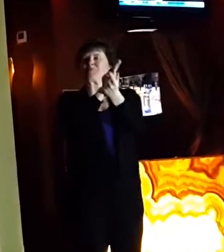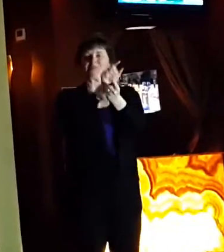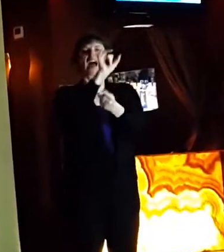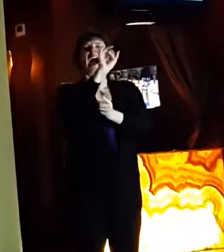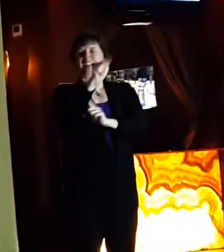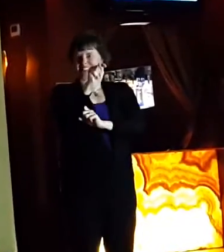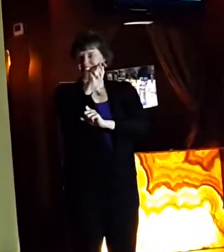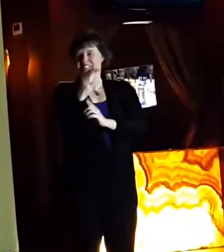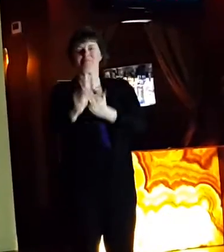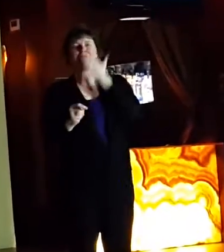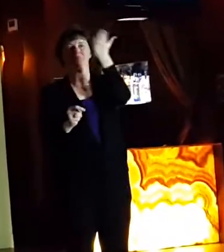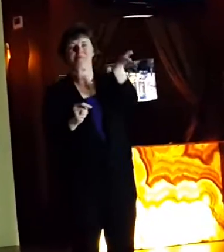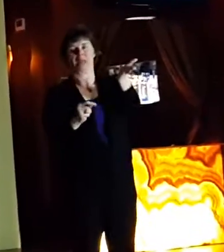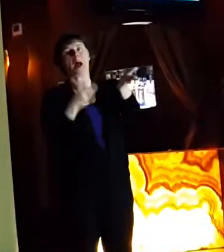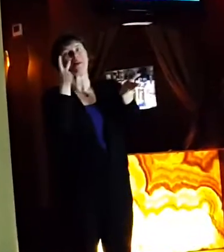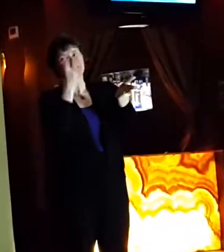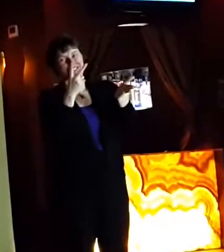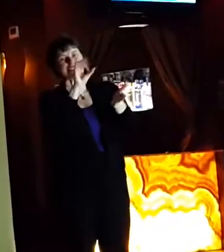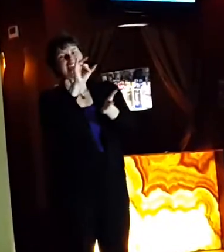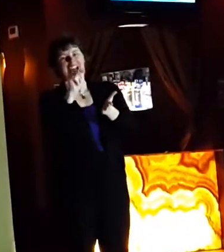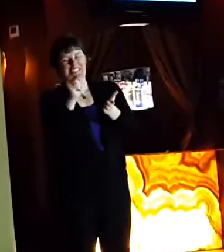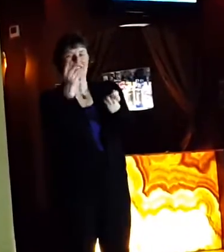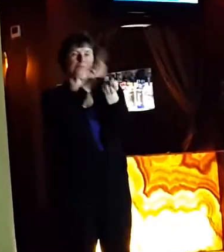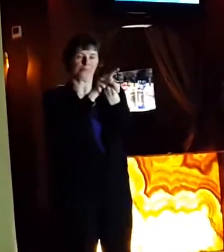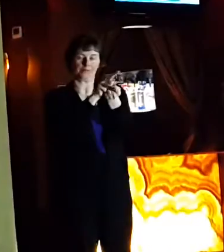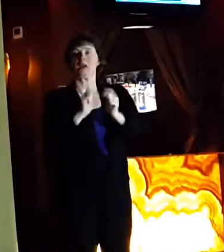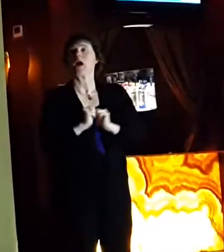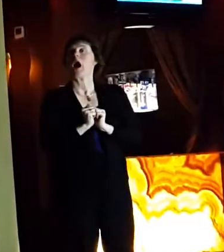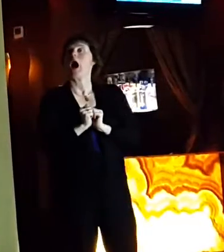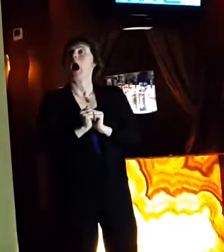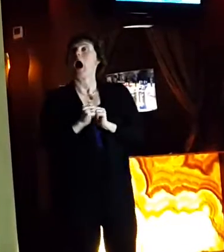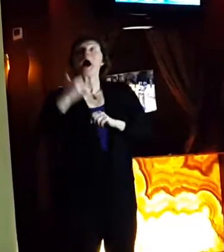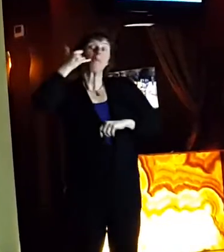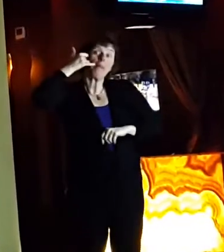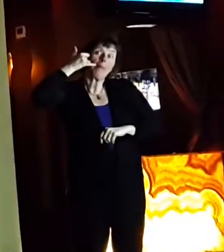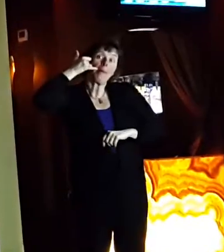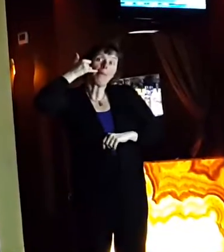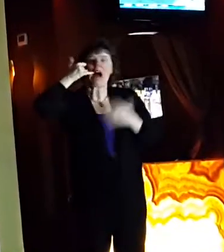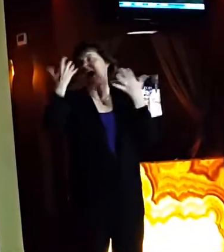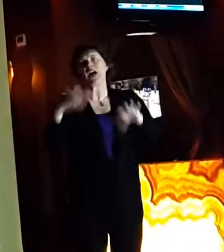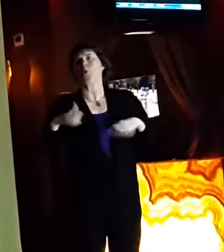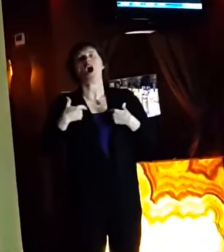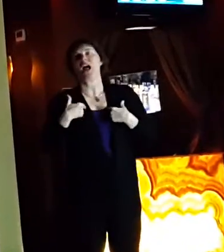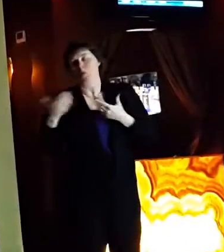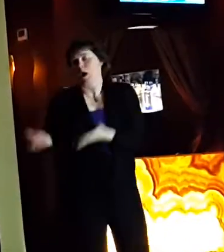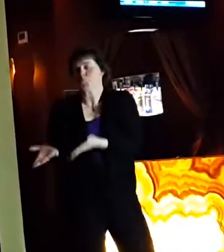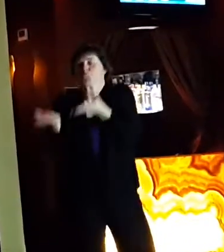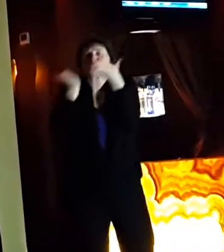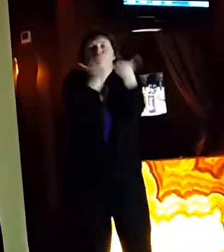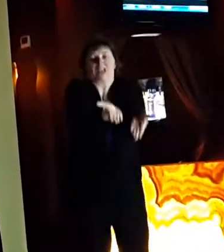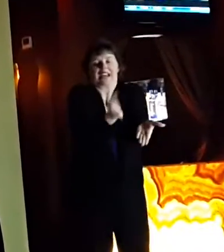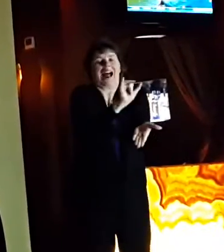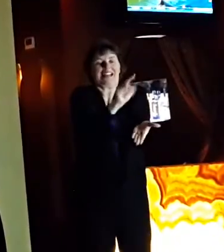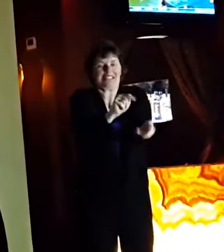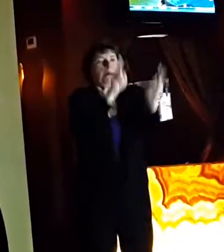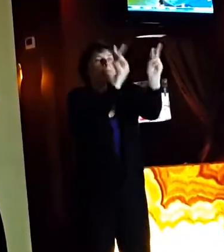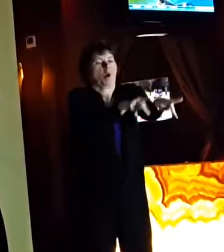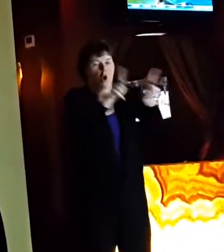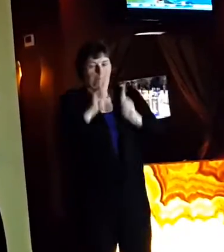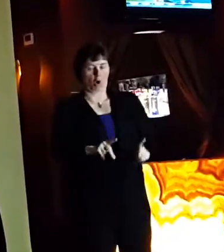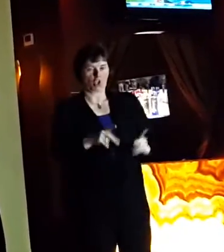on it, something like that. I have to go to IT. Now, I can either talk on the phone. No, I don't want to do that. I got to bring it over and have to talk to these